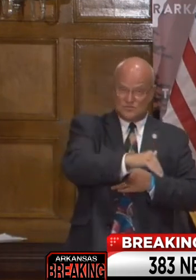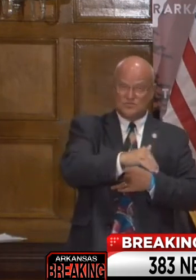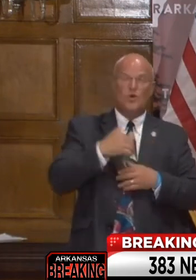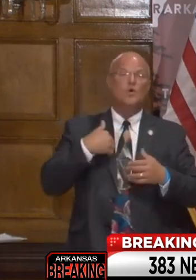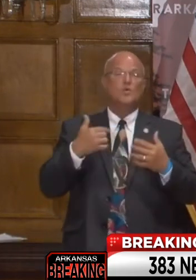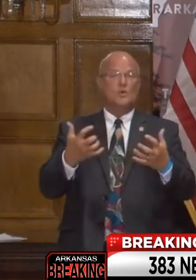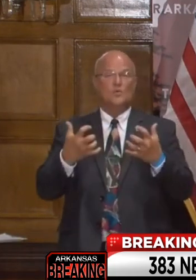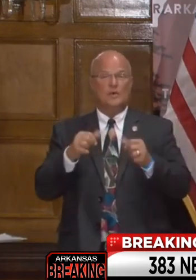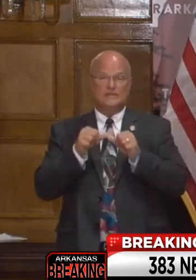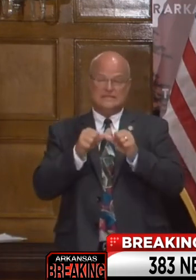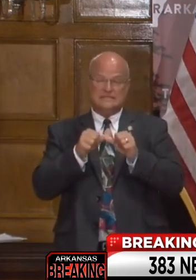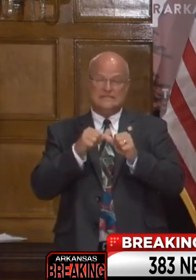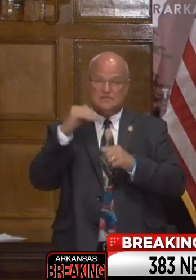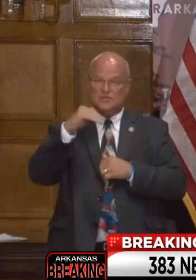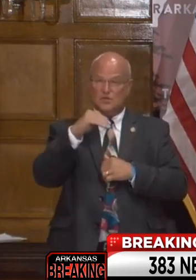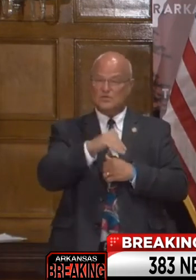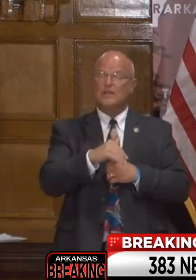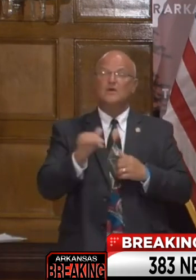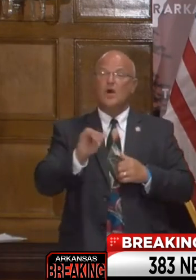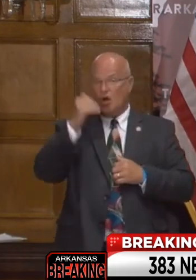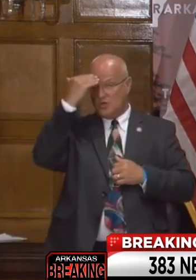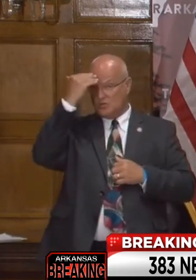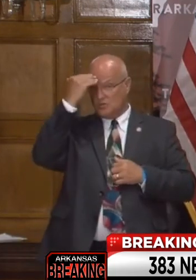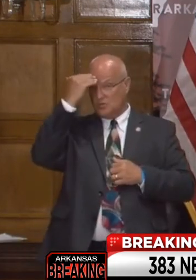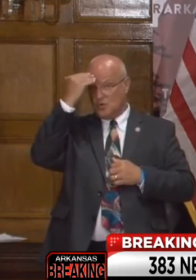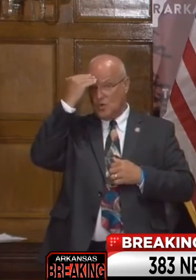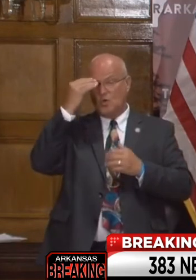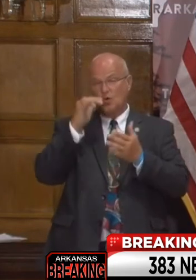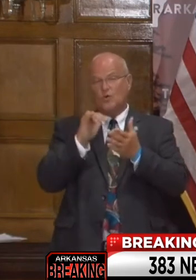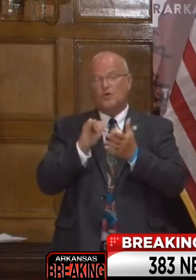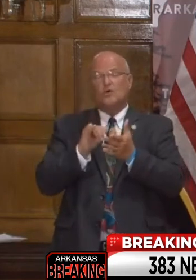we want that to continue. We also know that